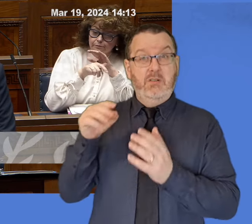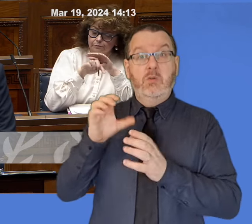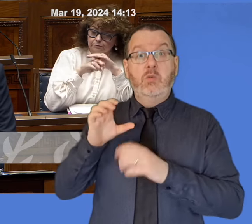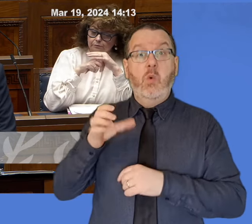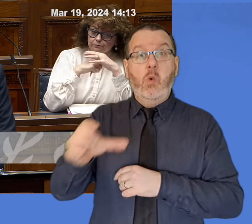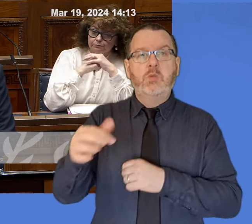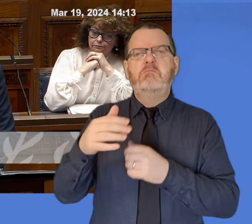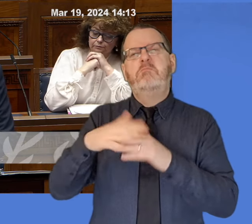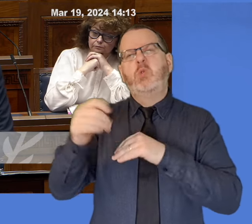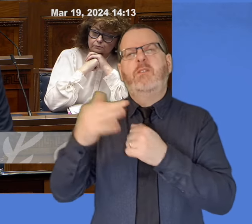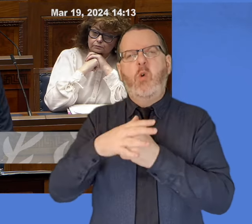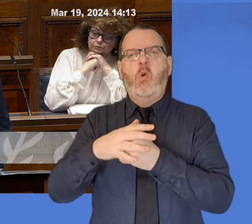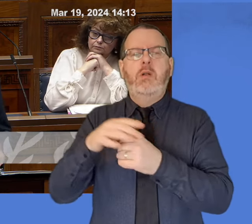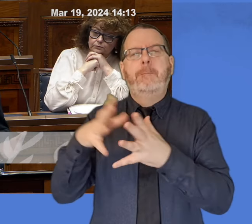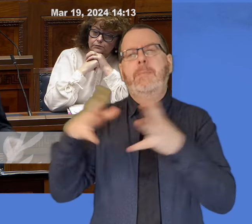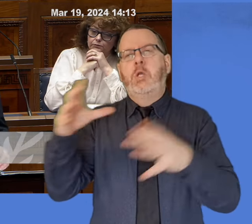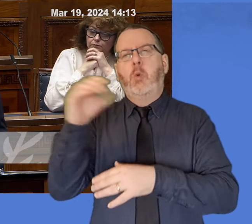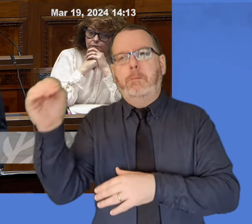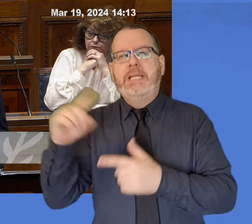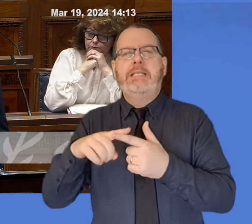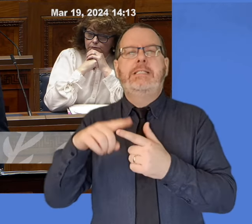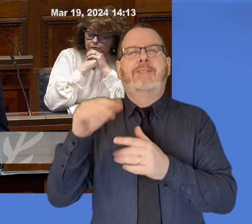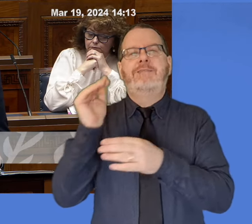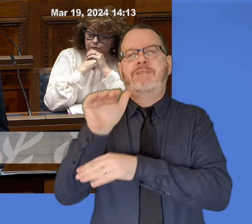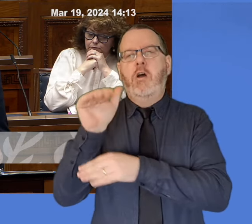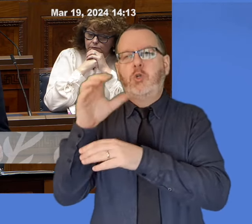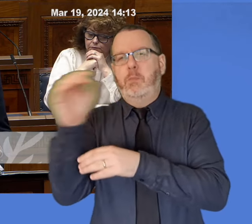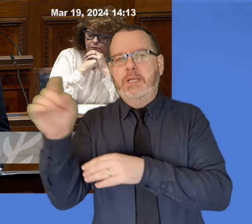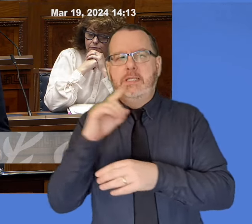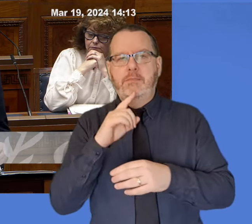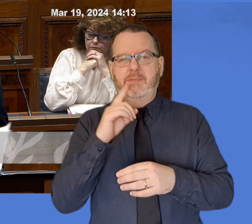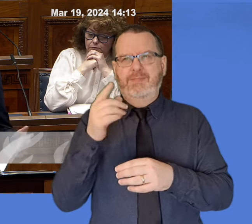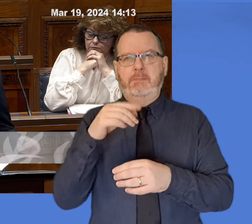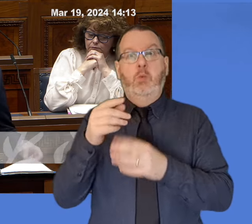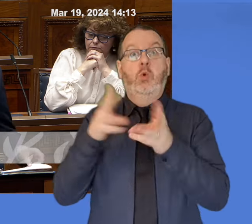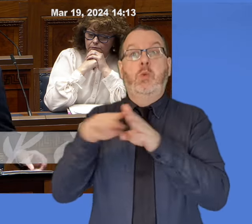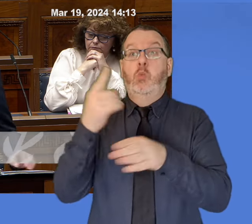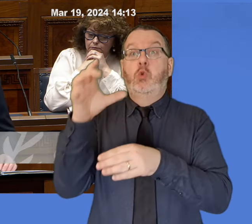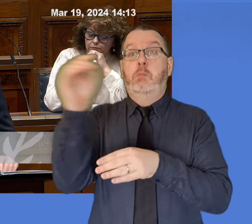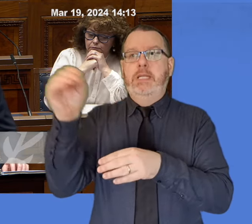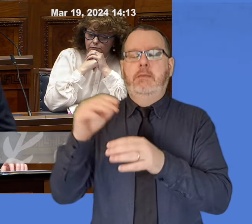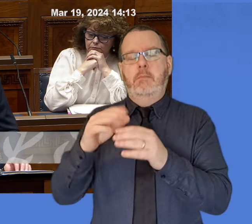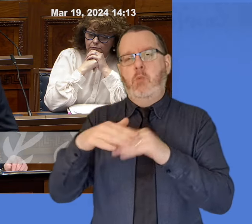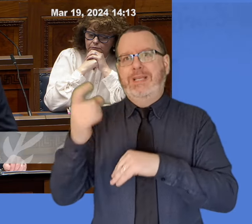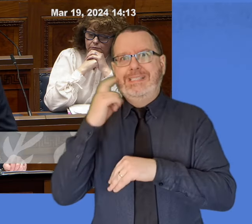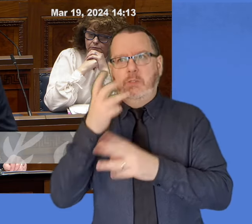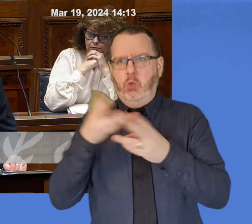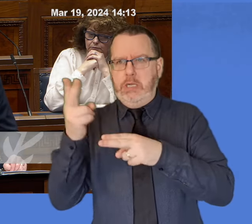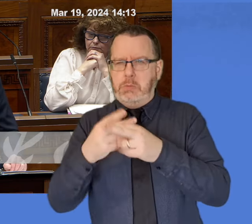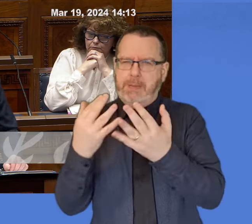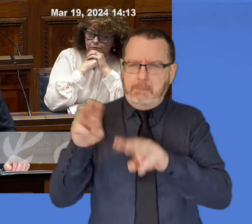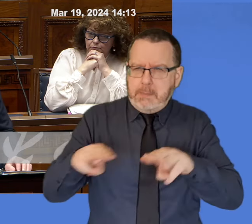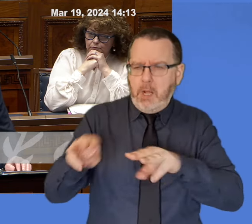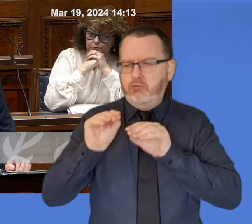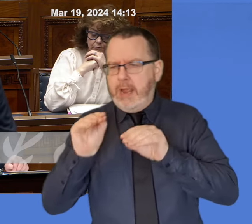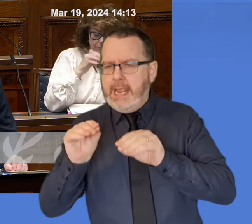FDI. Working with a single company meant it was easier to identify the number of vacancies and secure a guaranteed interview. But I've asked my officials to gear more